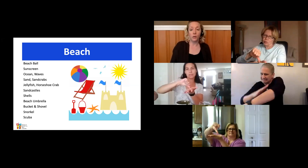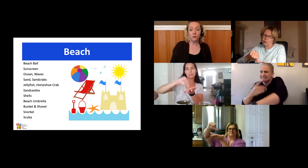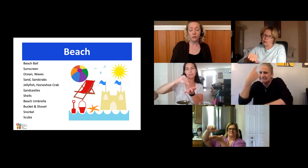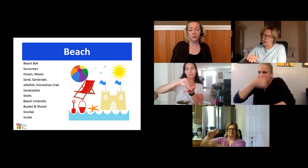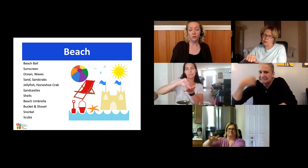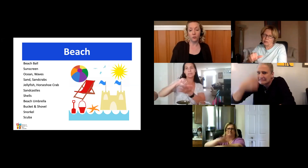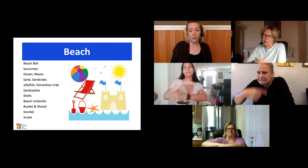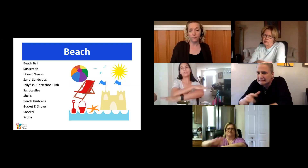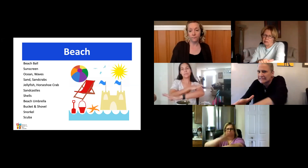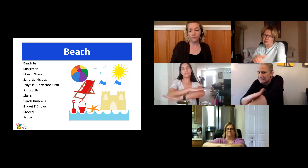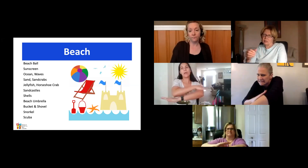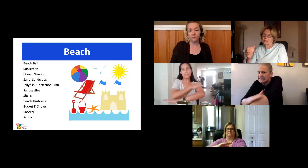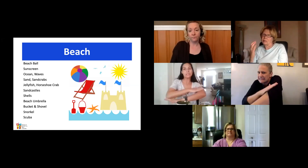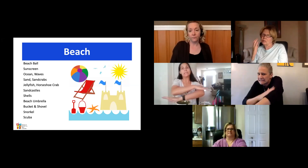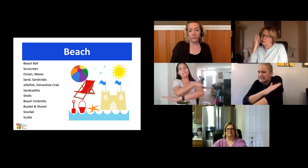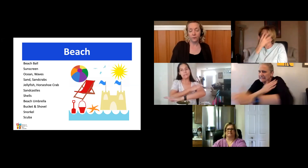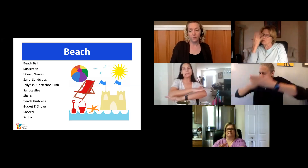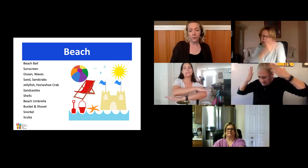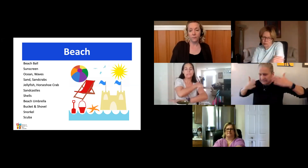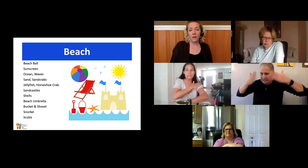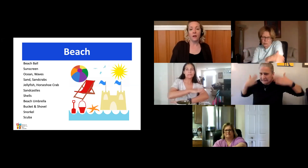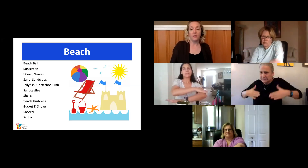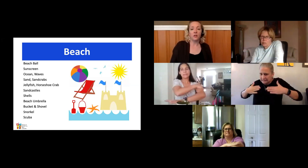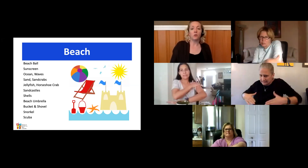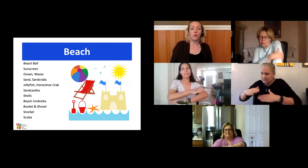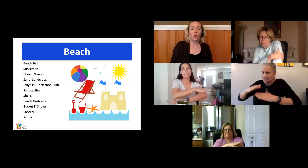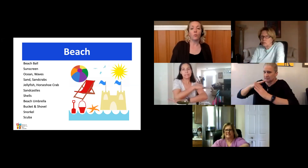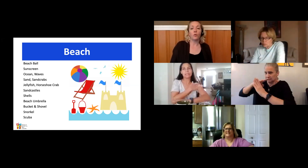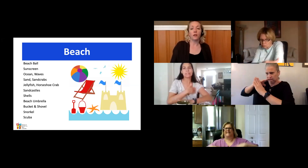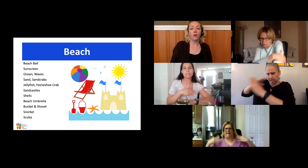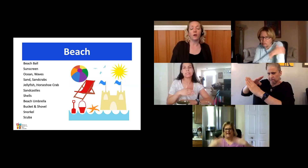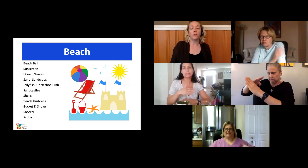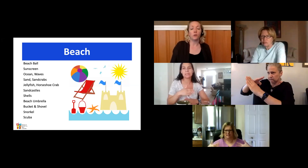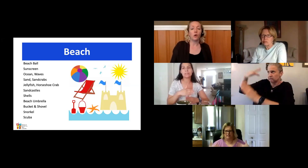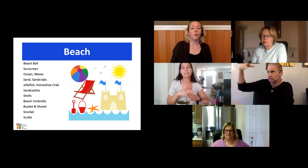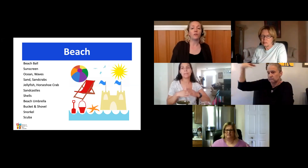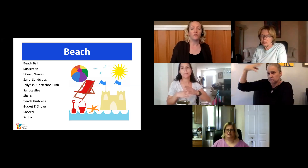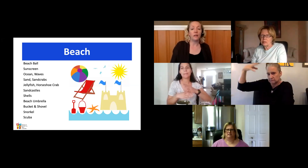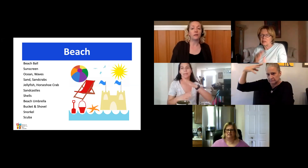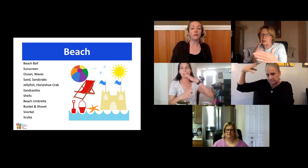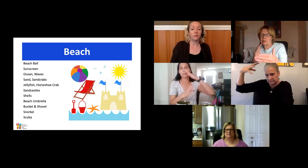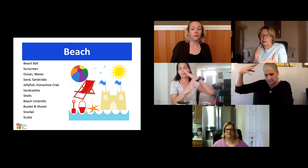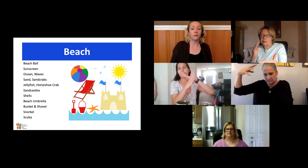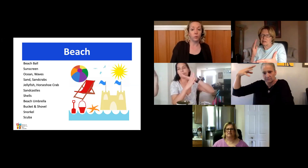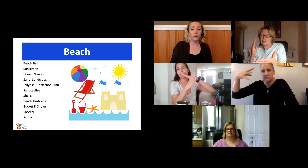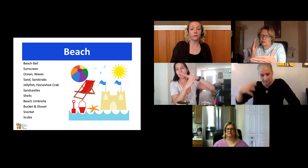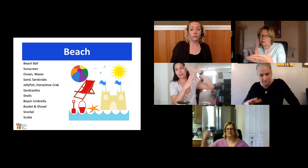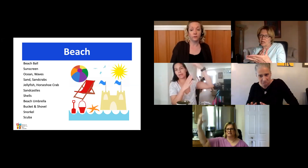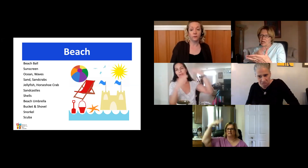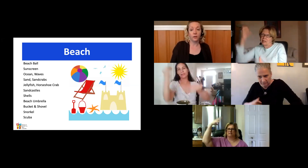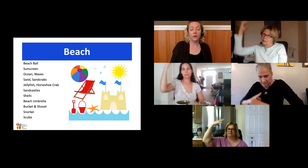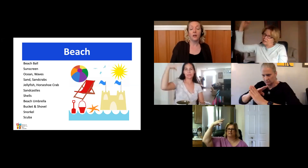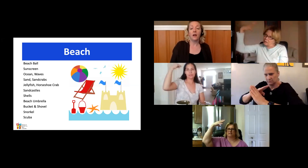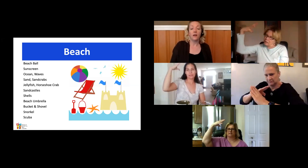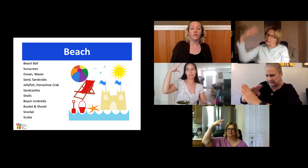Okay. And then you show putting it on, and you show with your face that this is important. Okay. And for the purposes of, you know, blocking